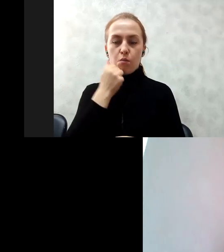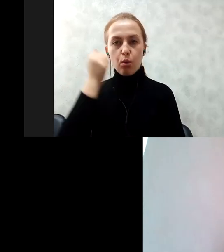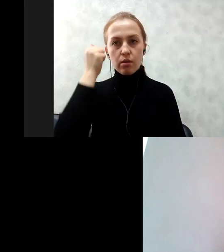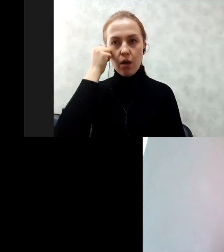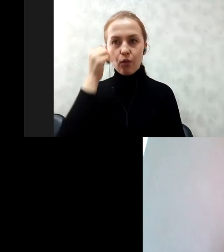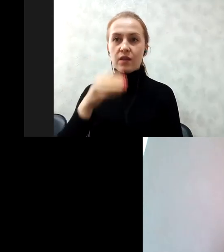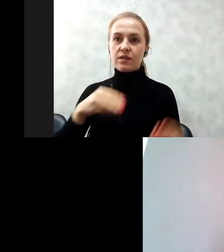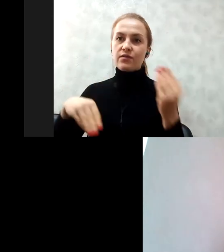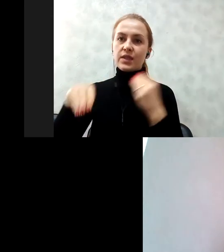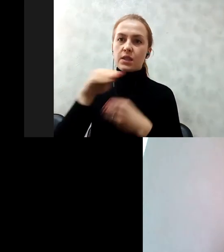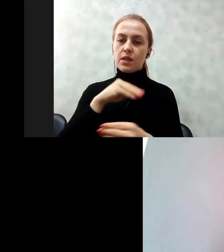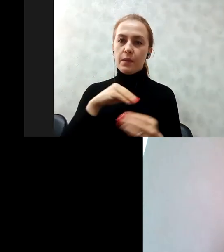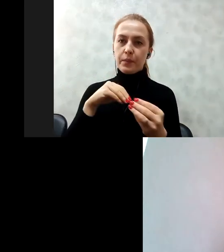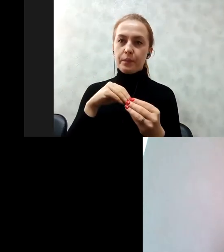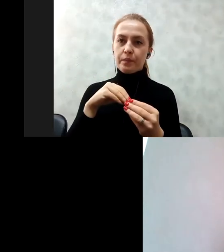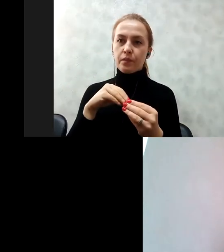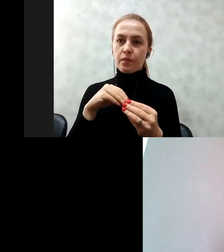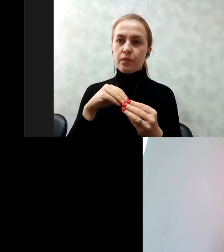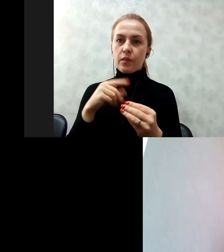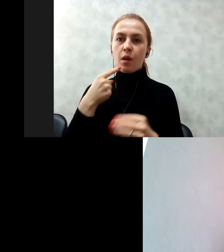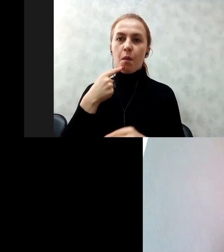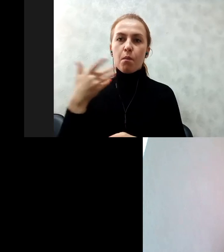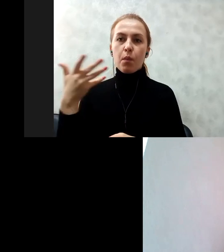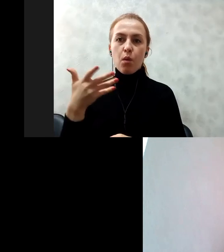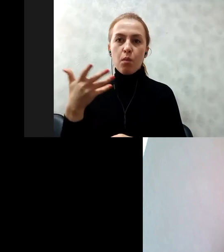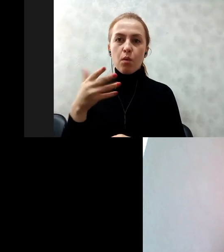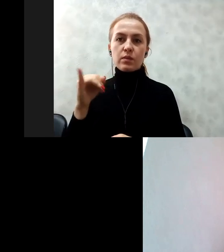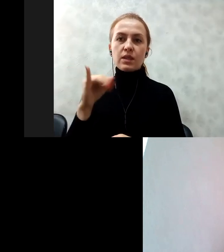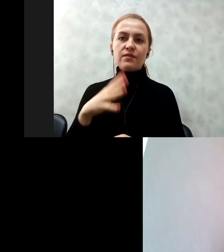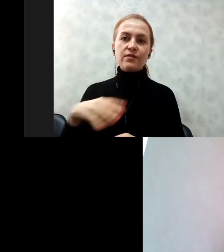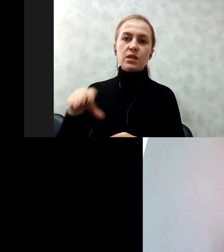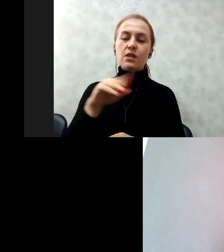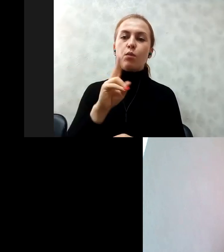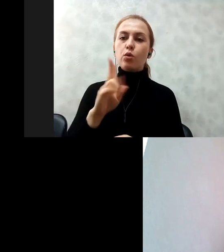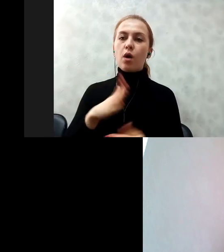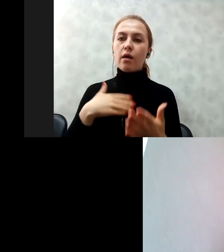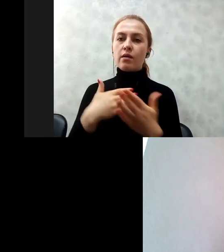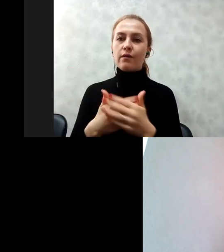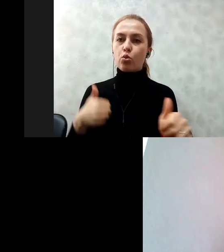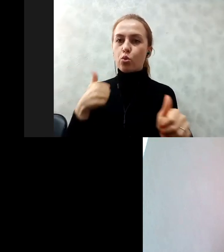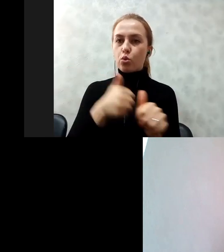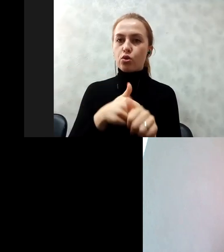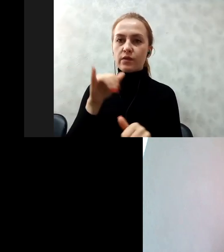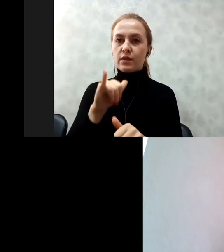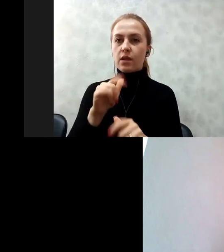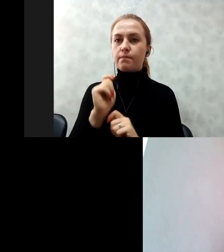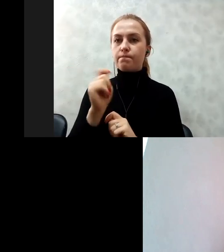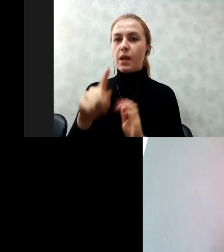with questions and also for your time and interest in this. And I wish